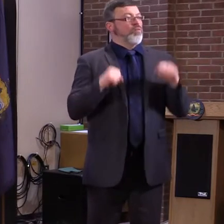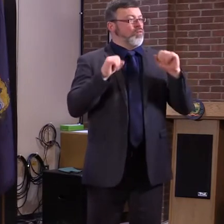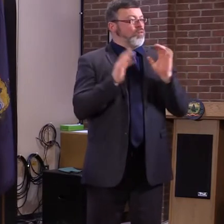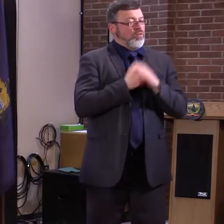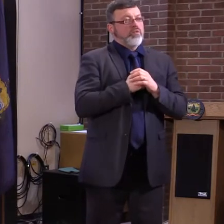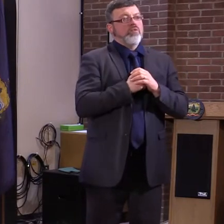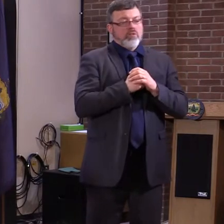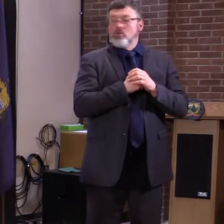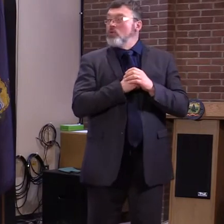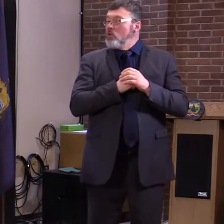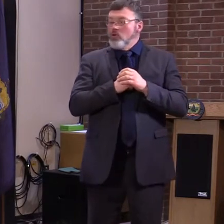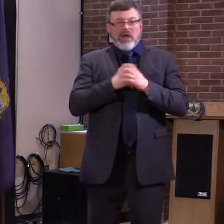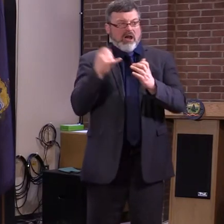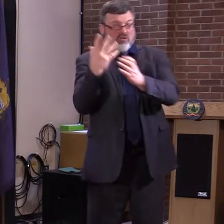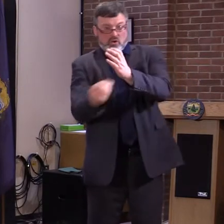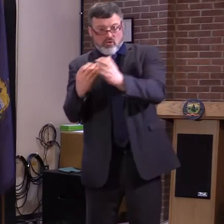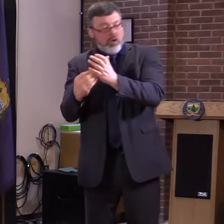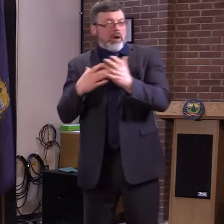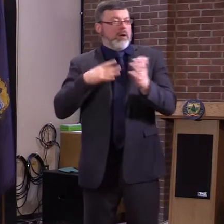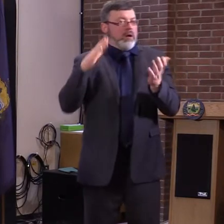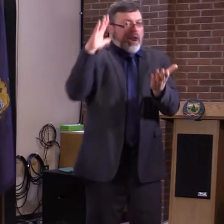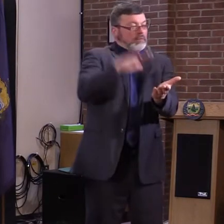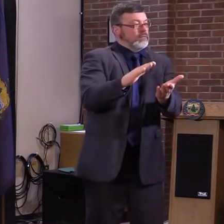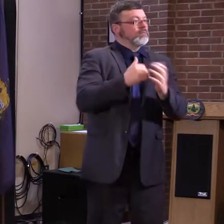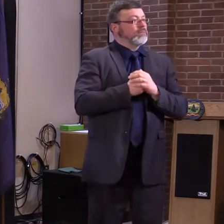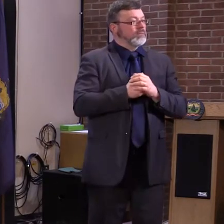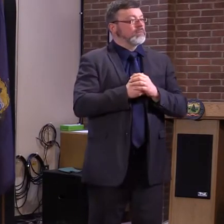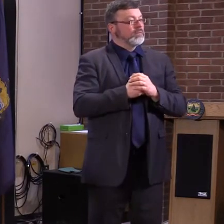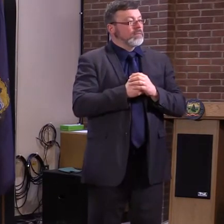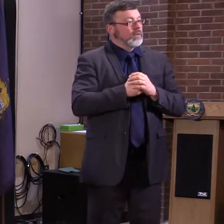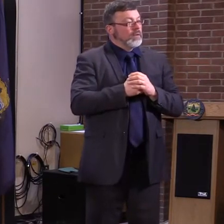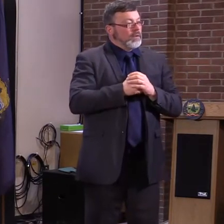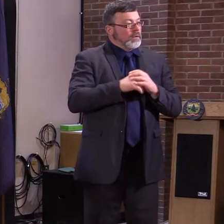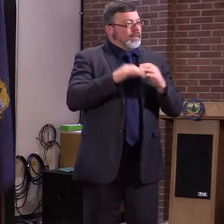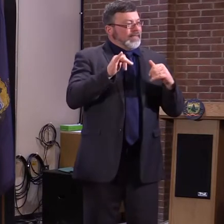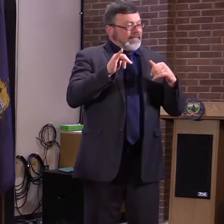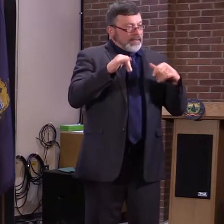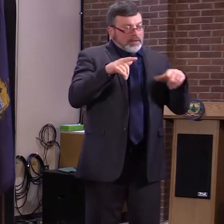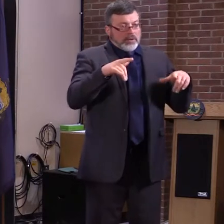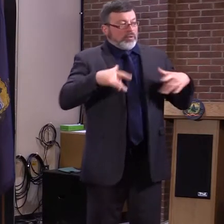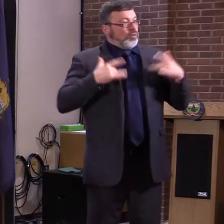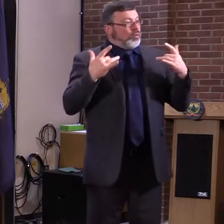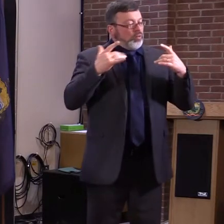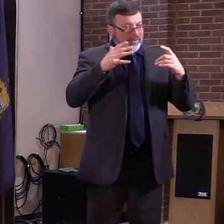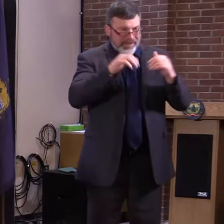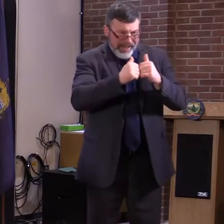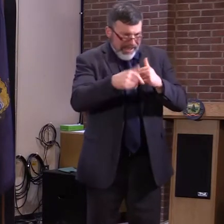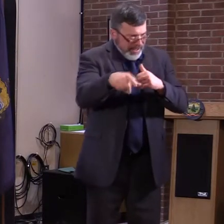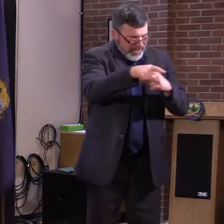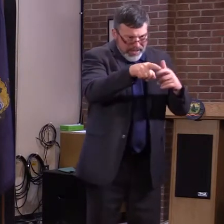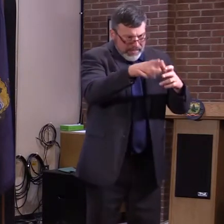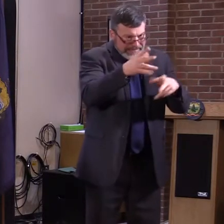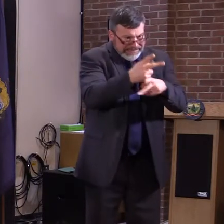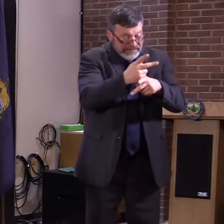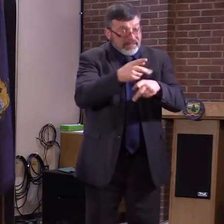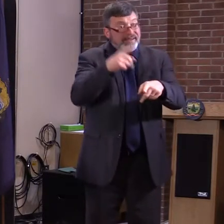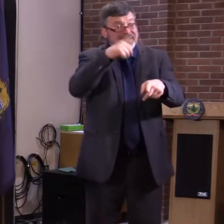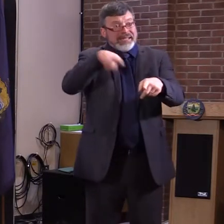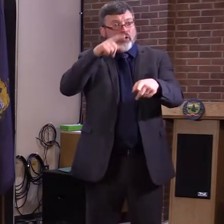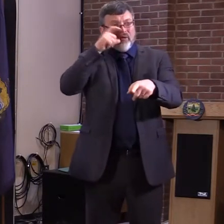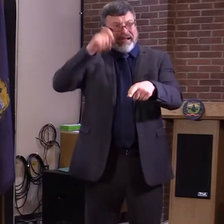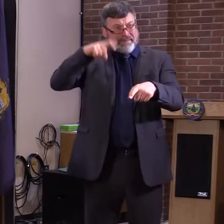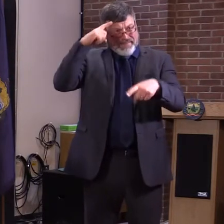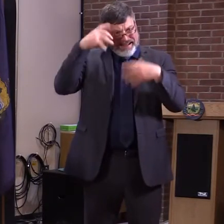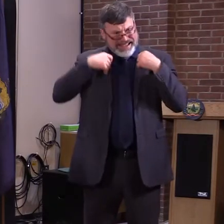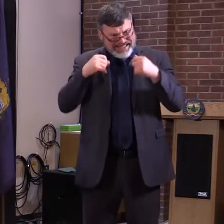including staffing and finding appropriate care for people needing mental health and subacute